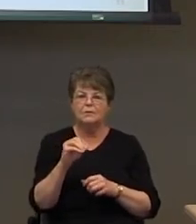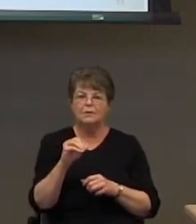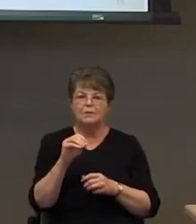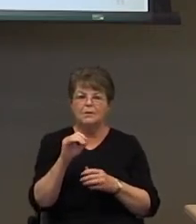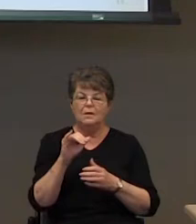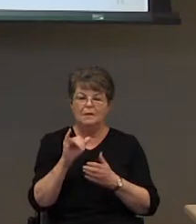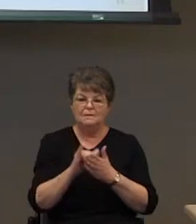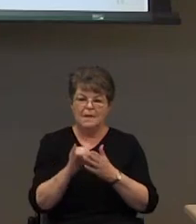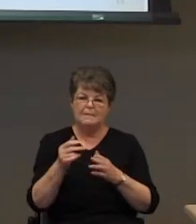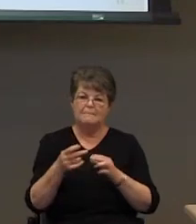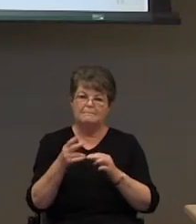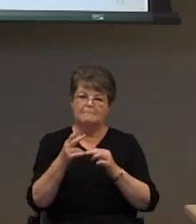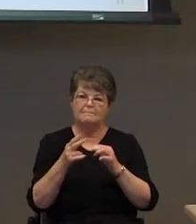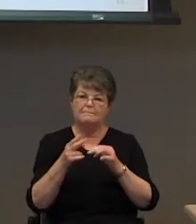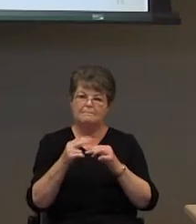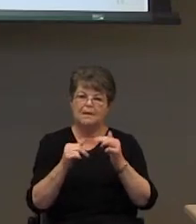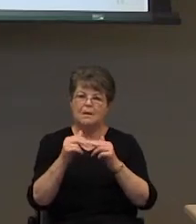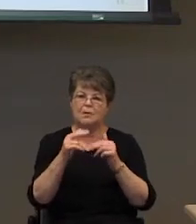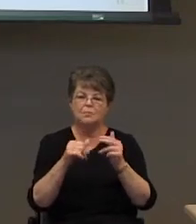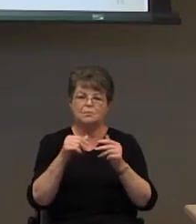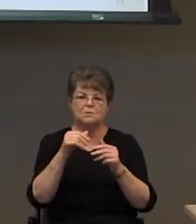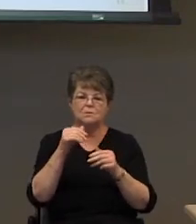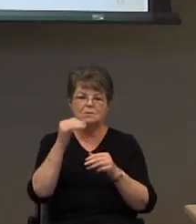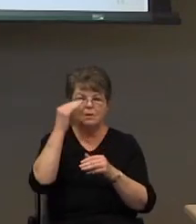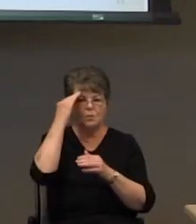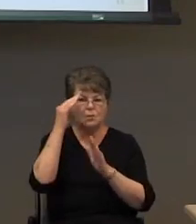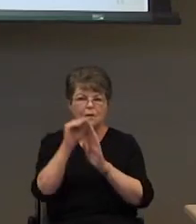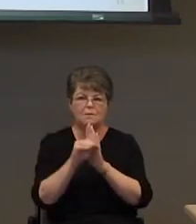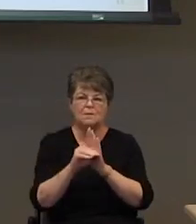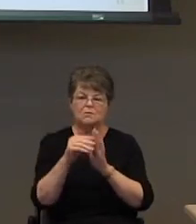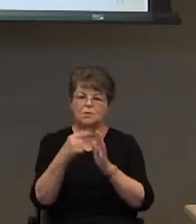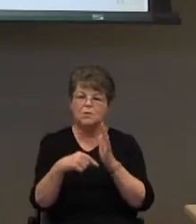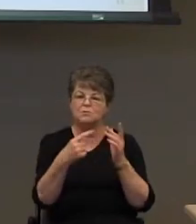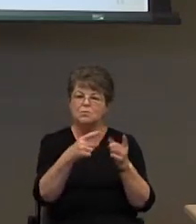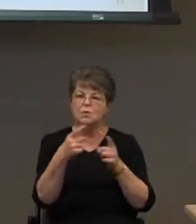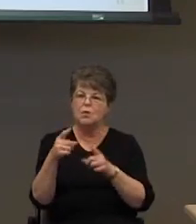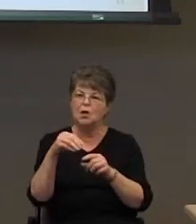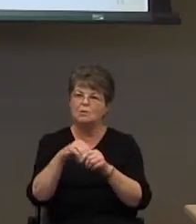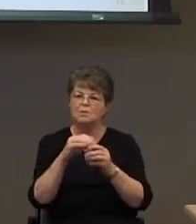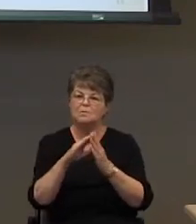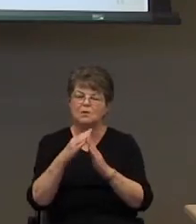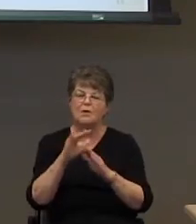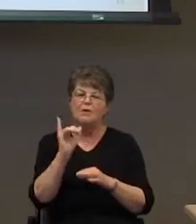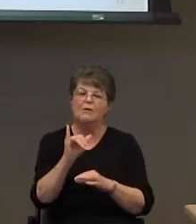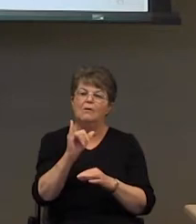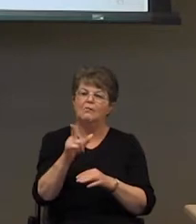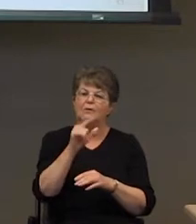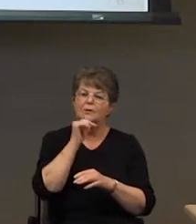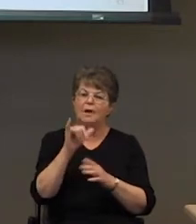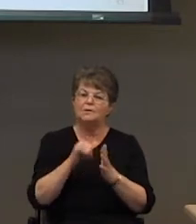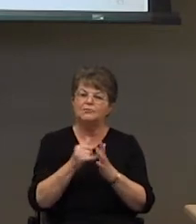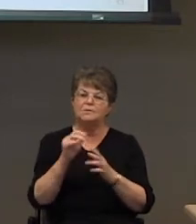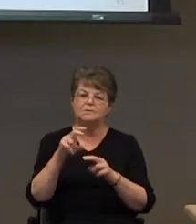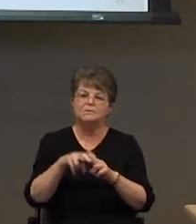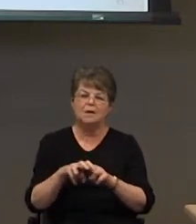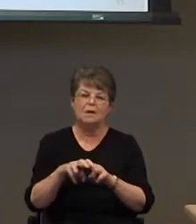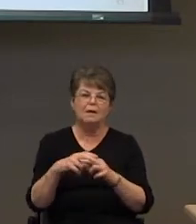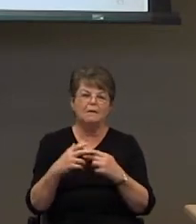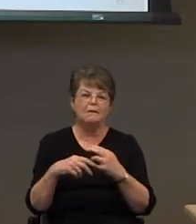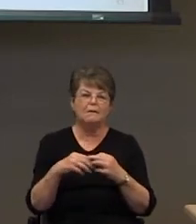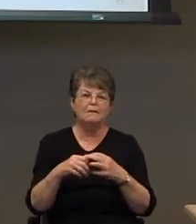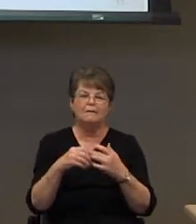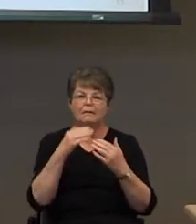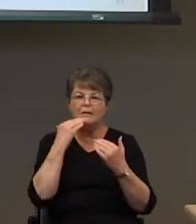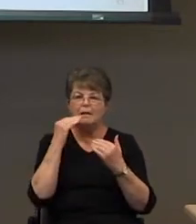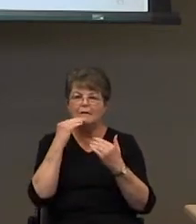that built awareness of what was going on within the community, saying, oh, they're not just sitting there, you know, twiddling their thumbs going,